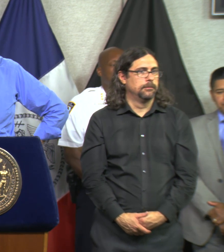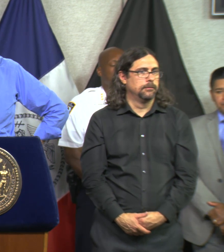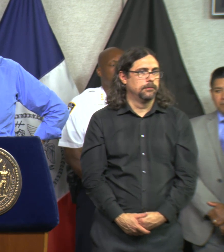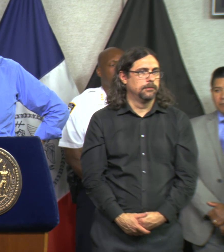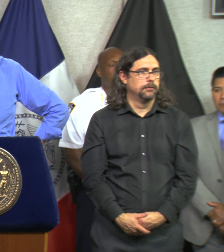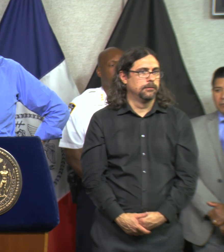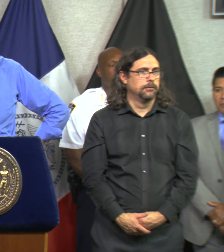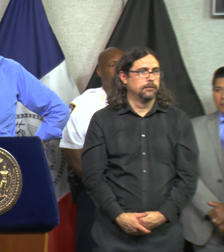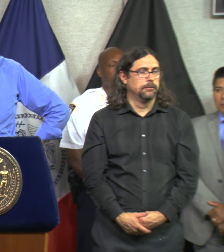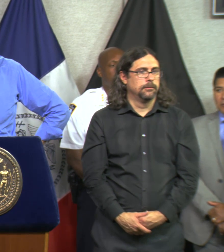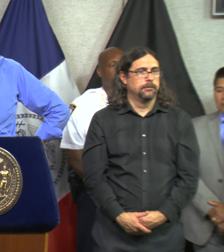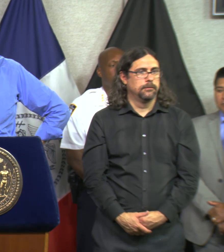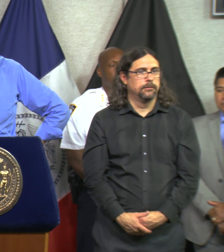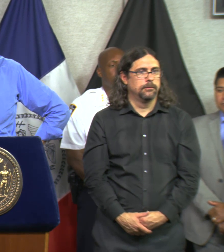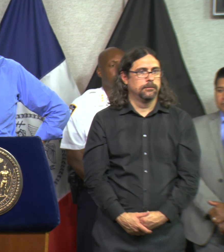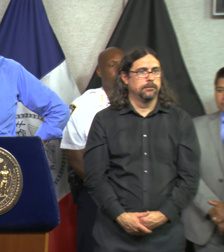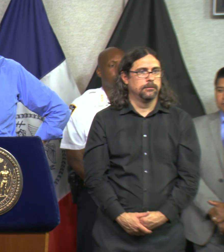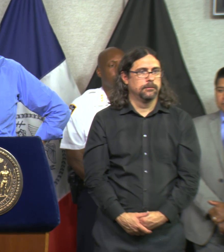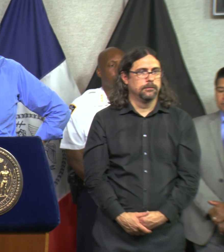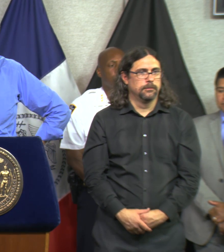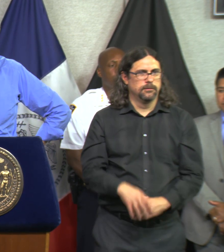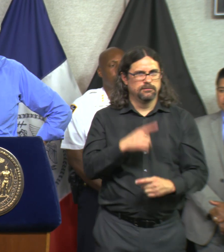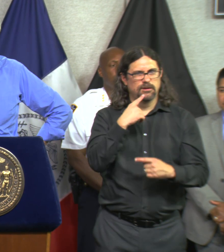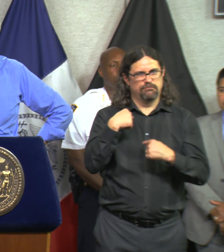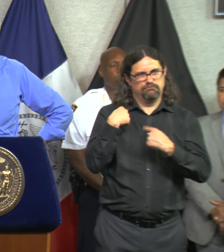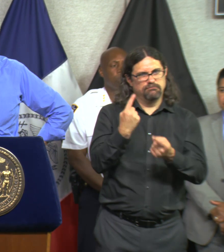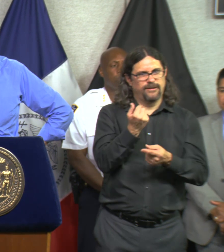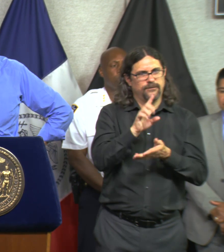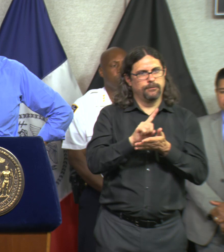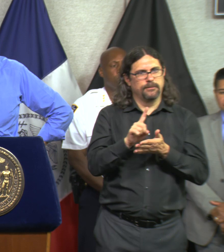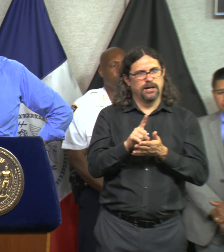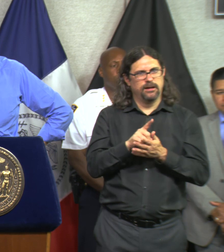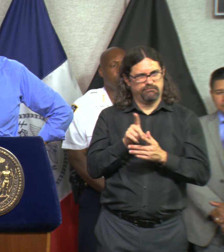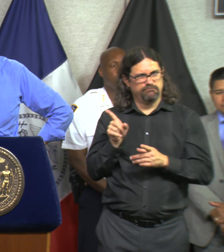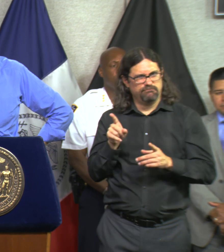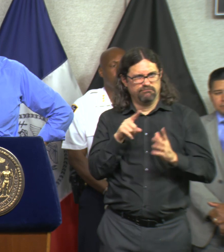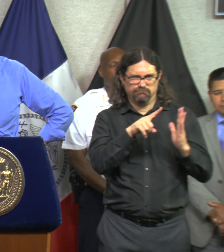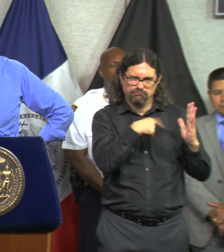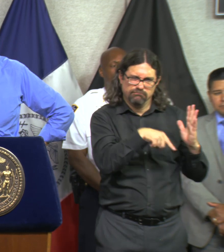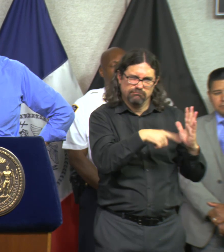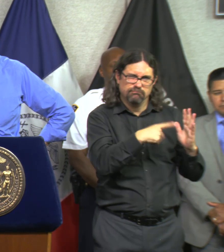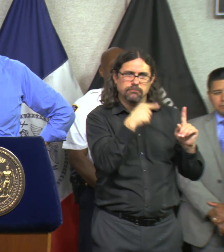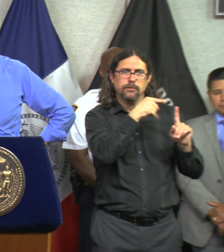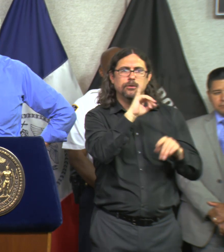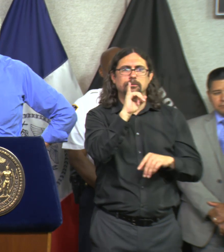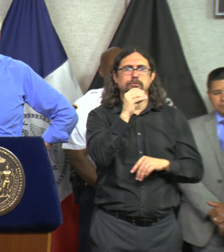weeks. Do you have any particular strategy going in? What's your reaction of being on the debate